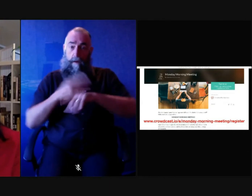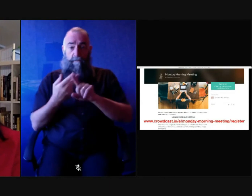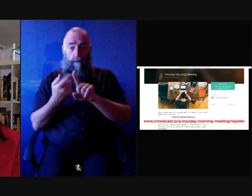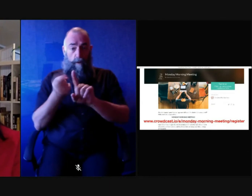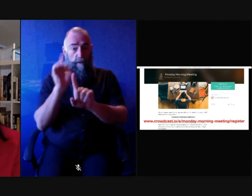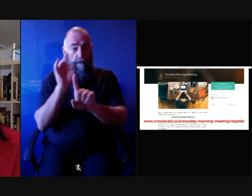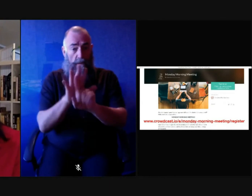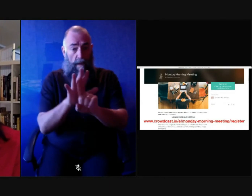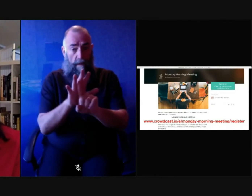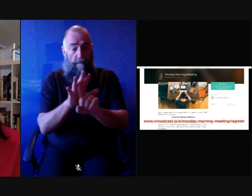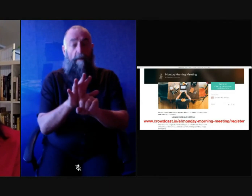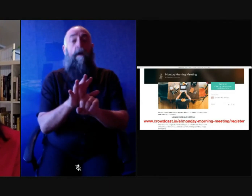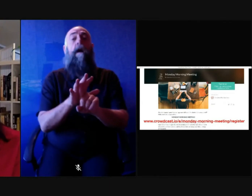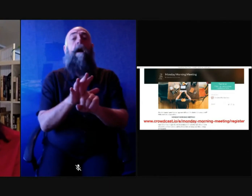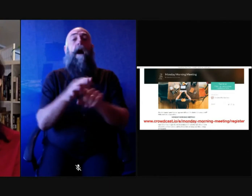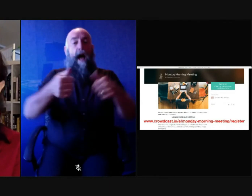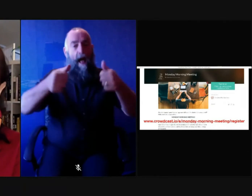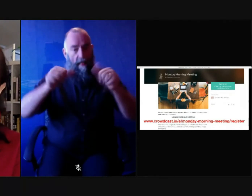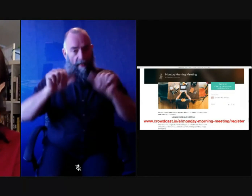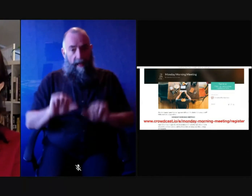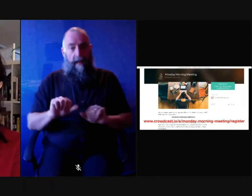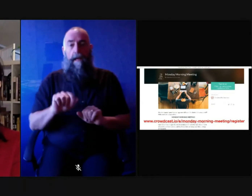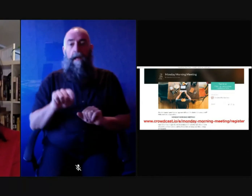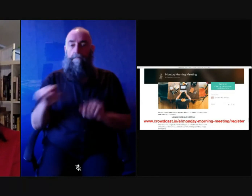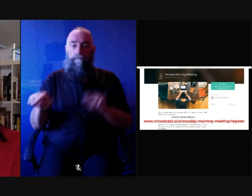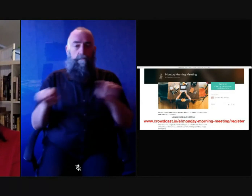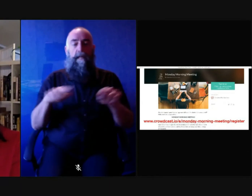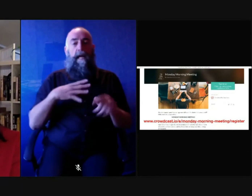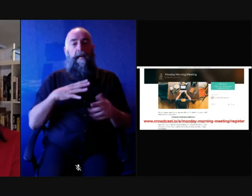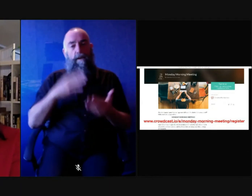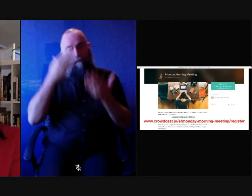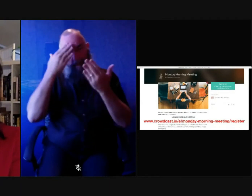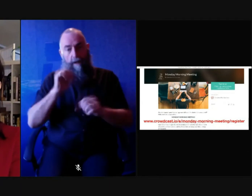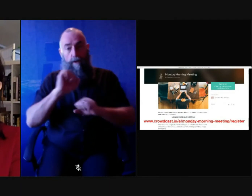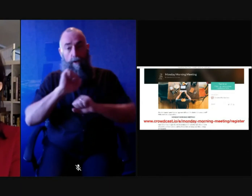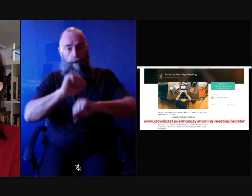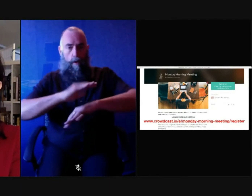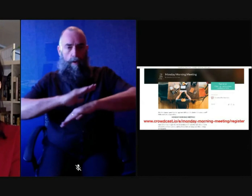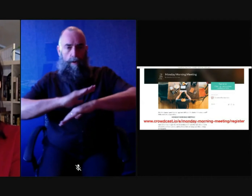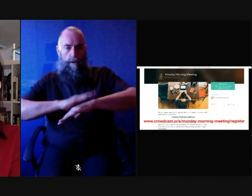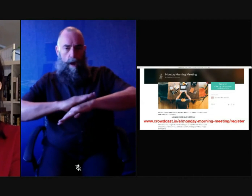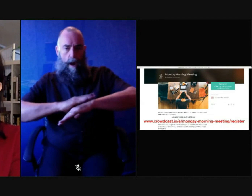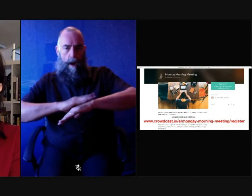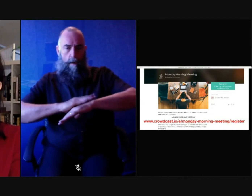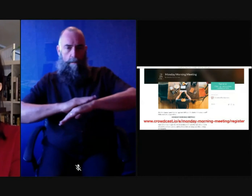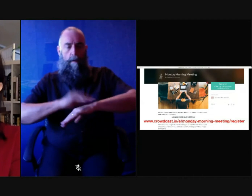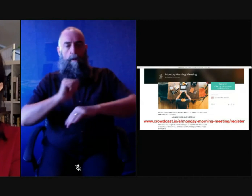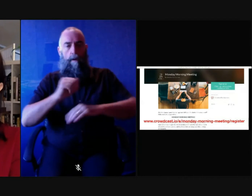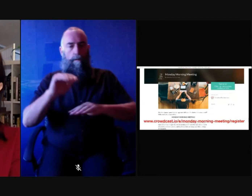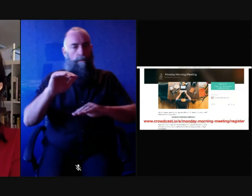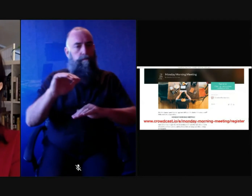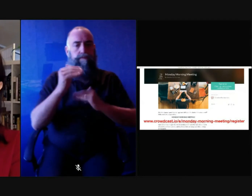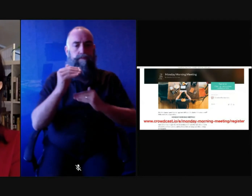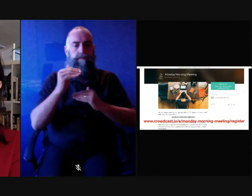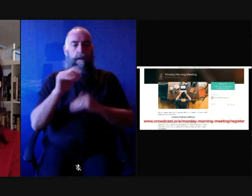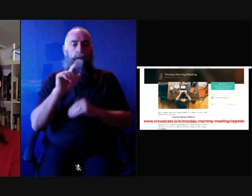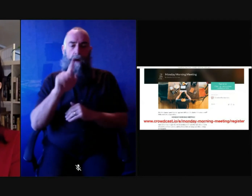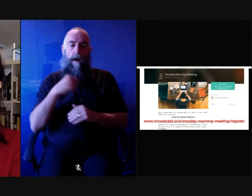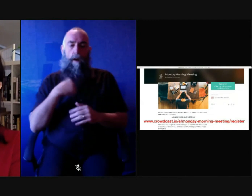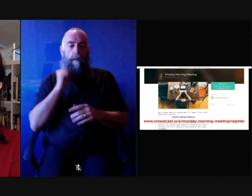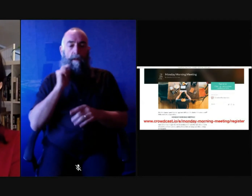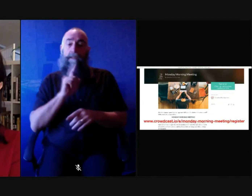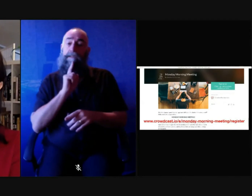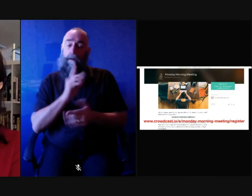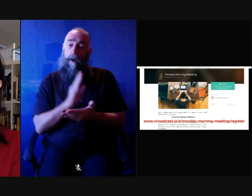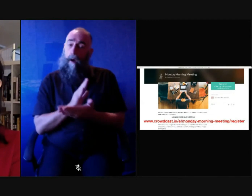those blocks of time be respected by other people. I am going to be honest with you. When